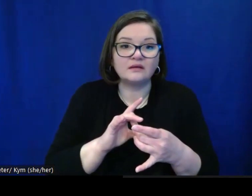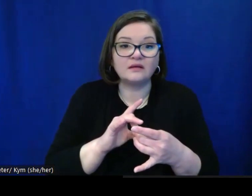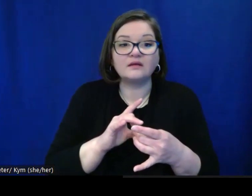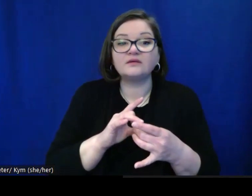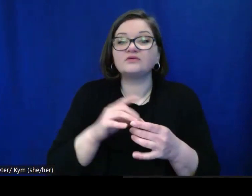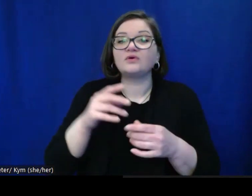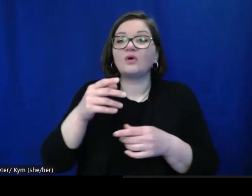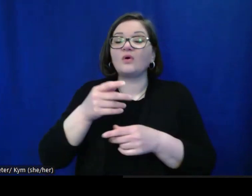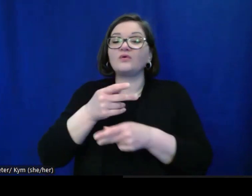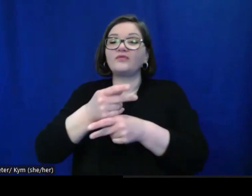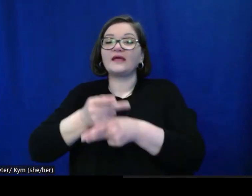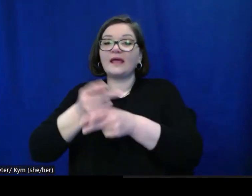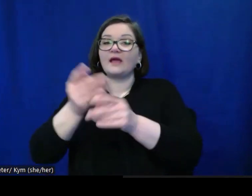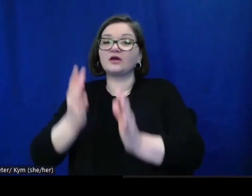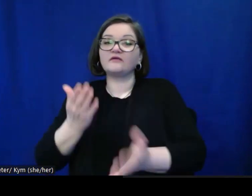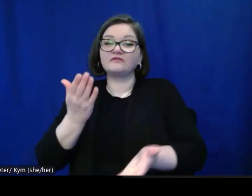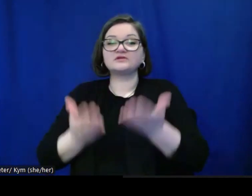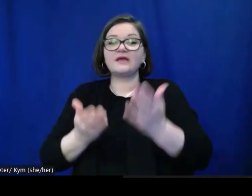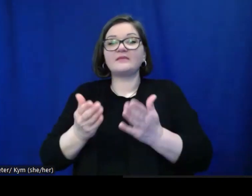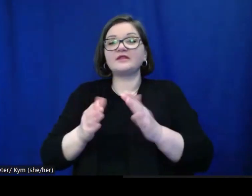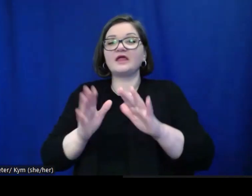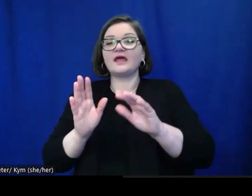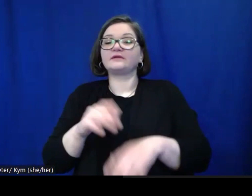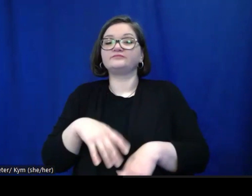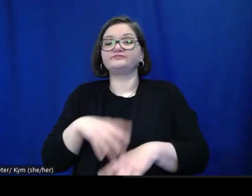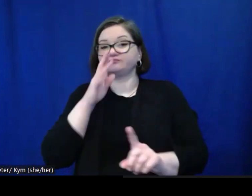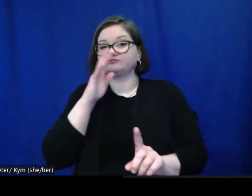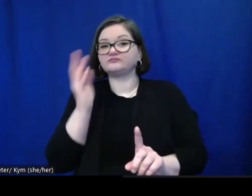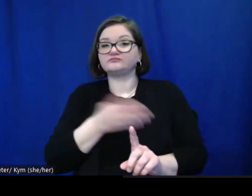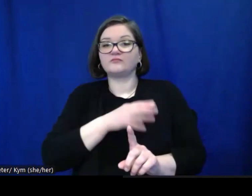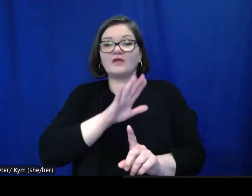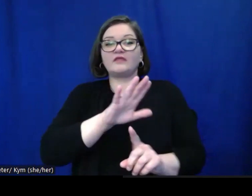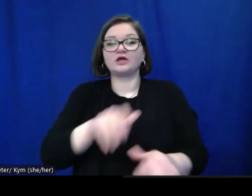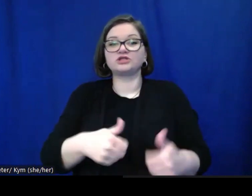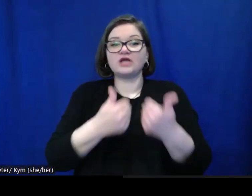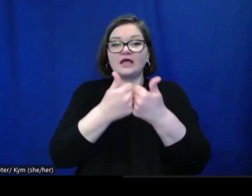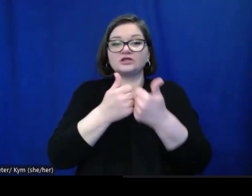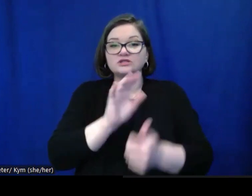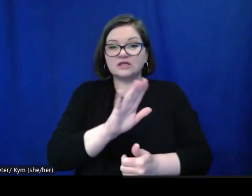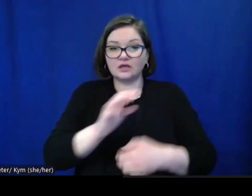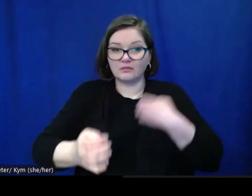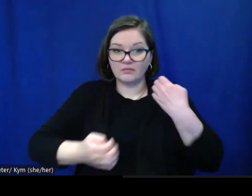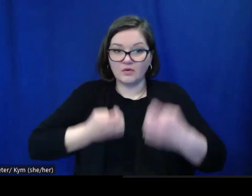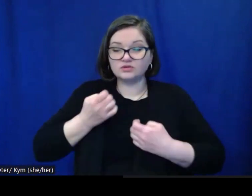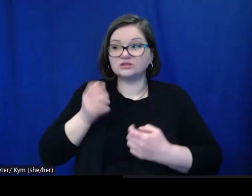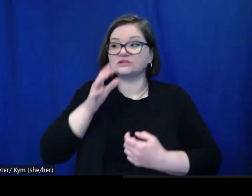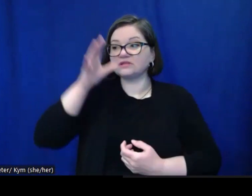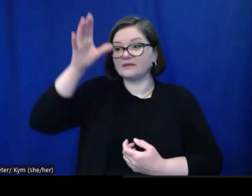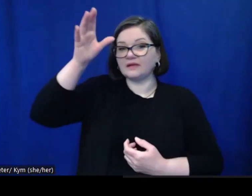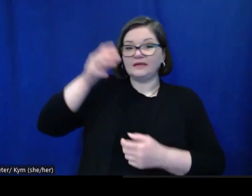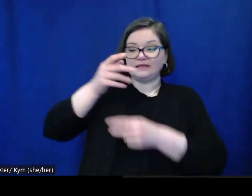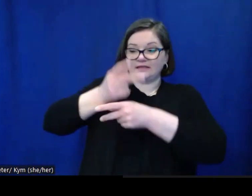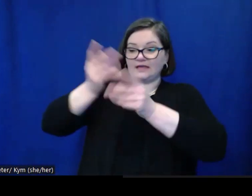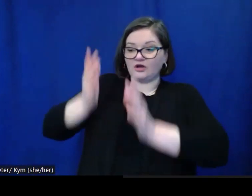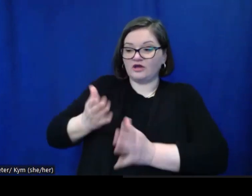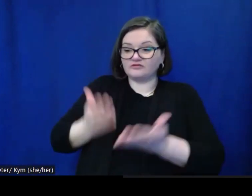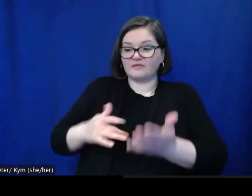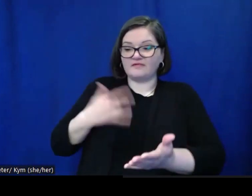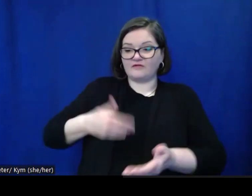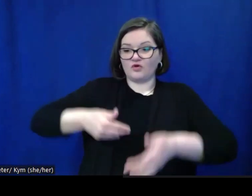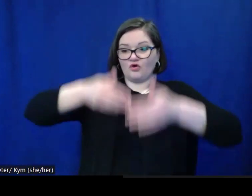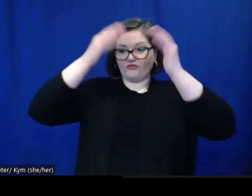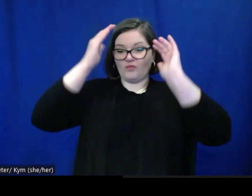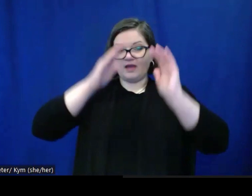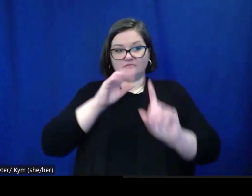the child's needs and emotions. Caregivers might feel overwhelmed by the child's needs. Lack